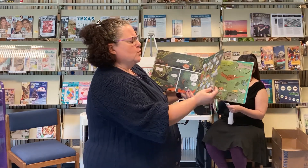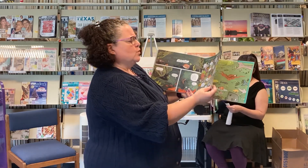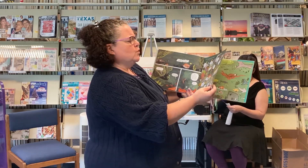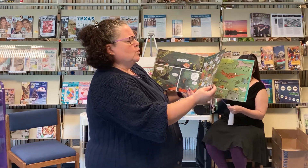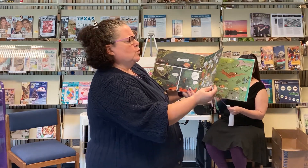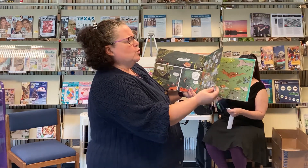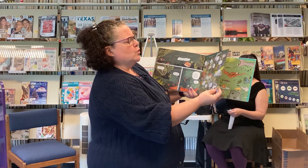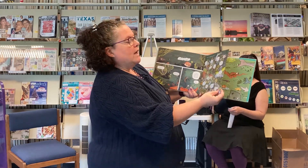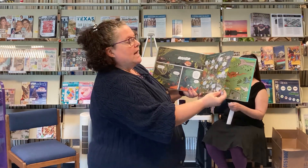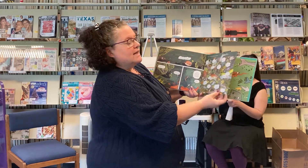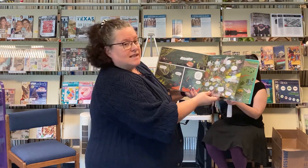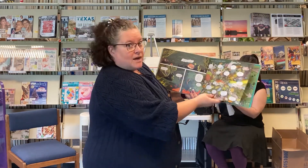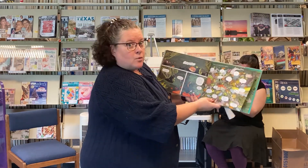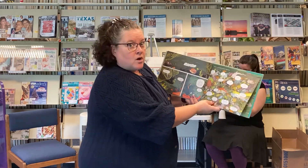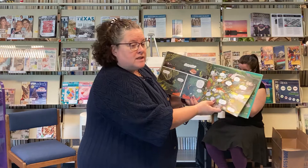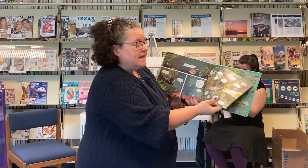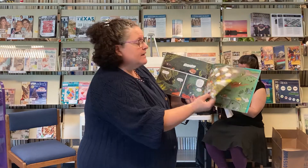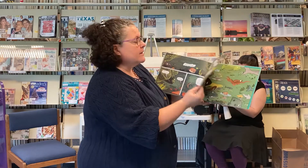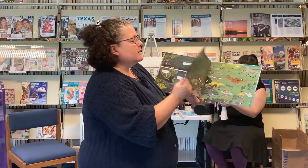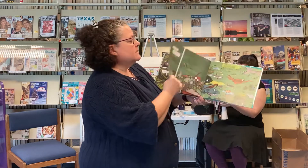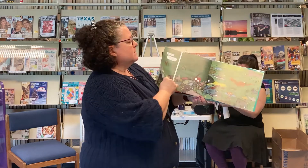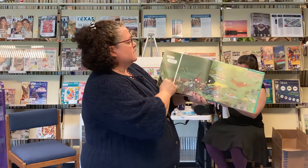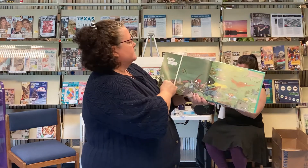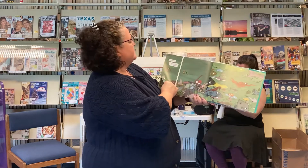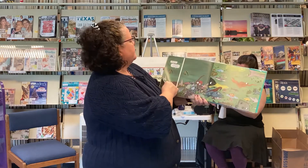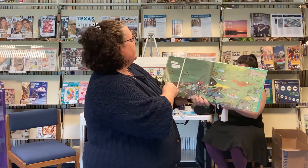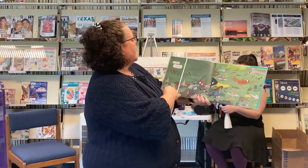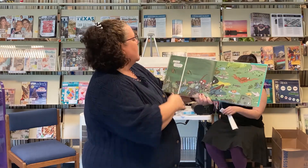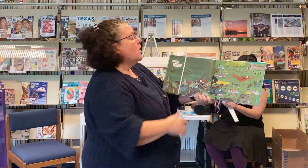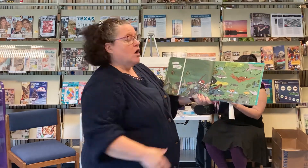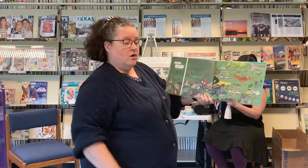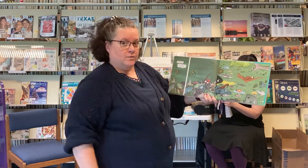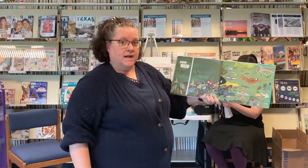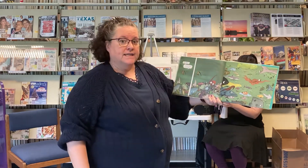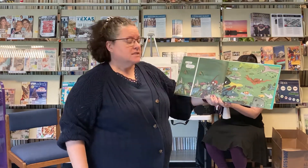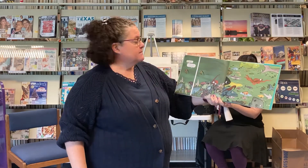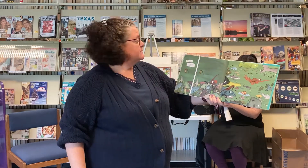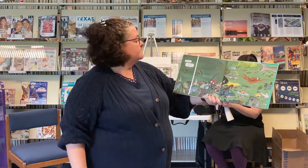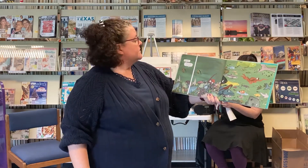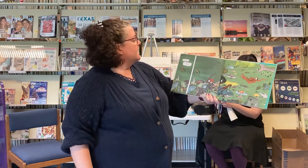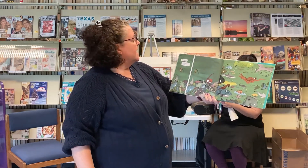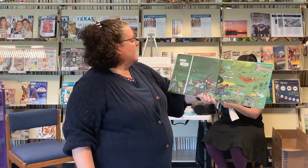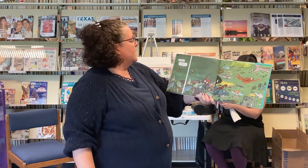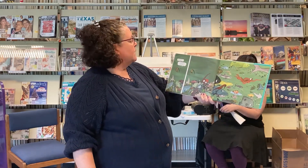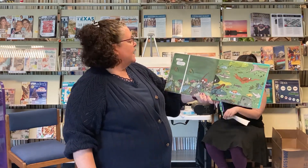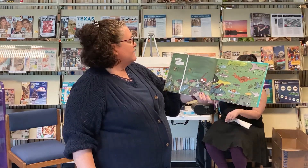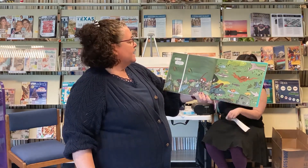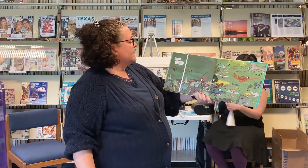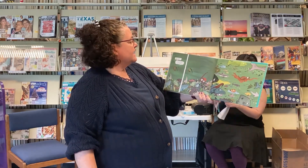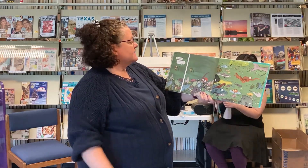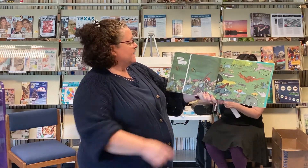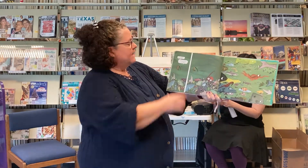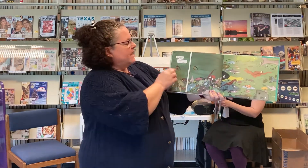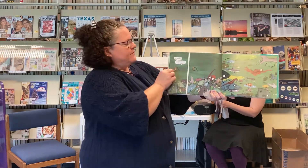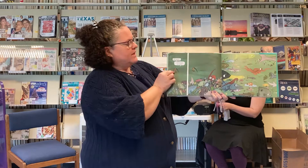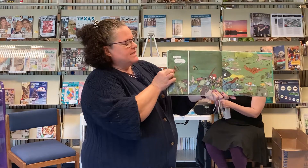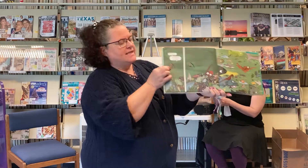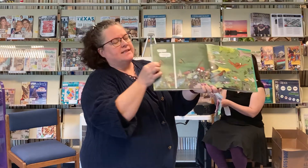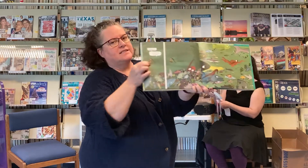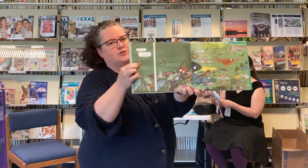Boo. Glad we're all here. All right. Anyone have any ideas? And if you can see that, that's a